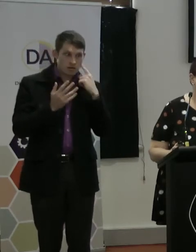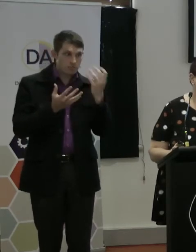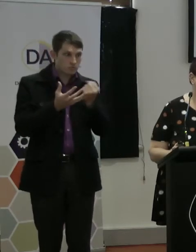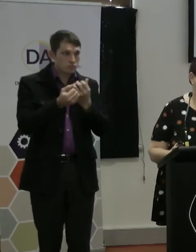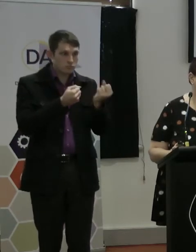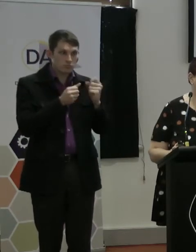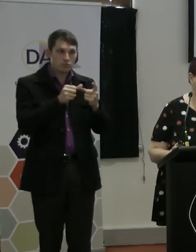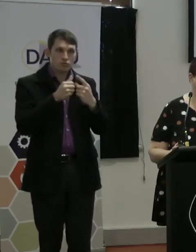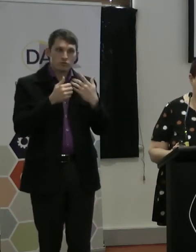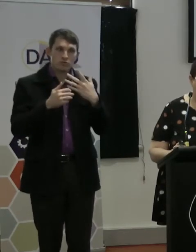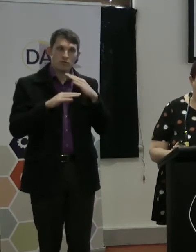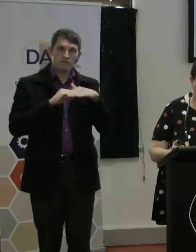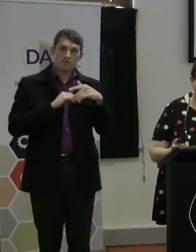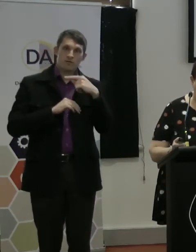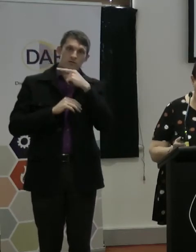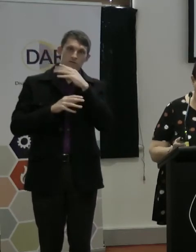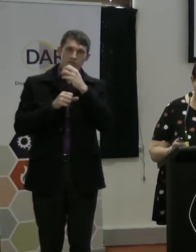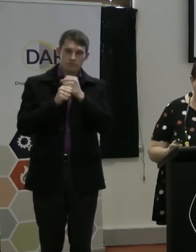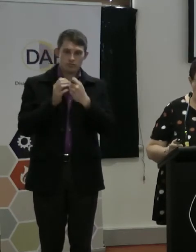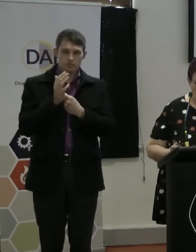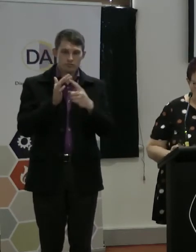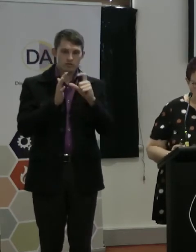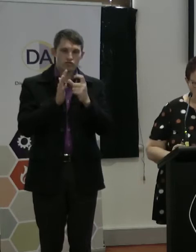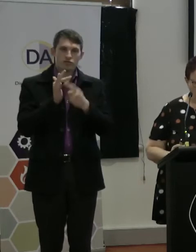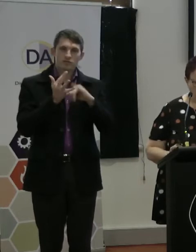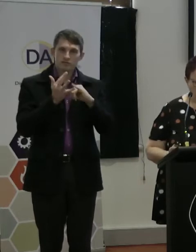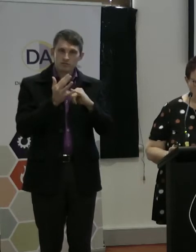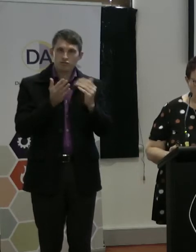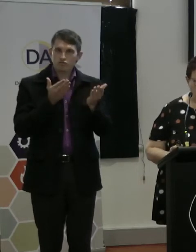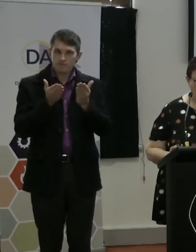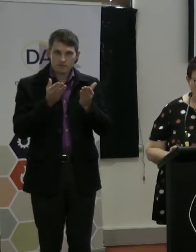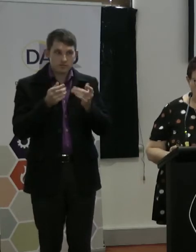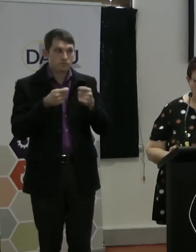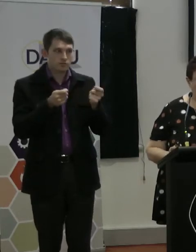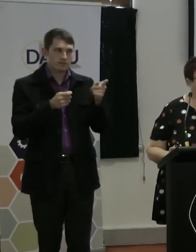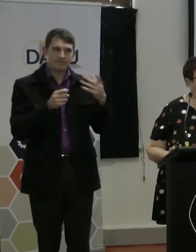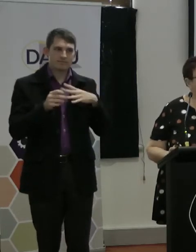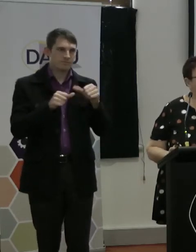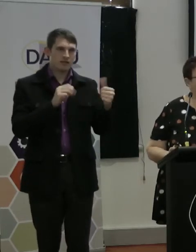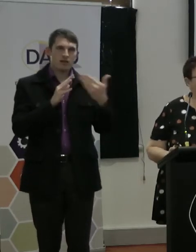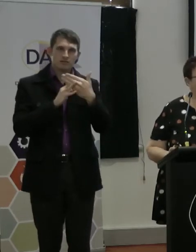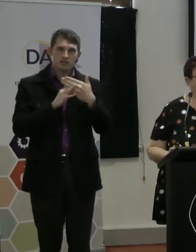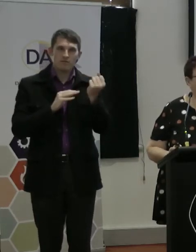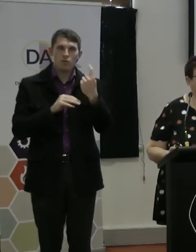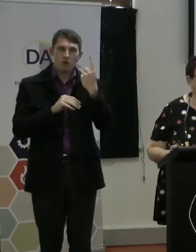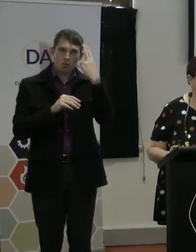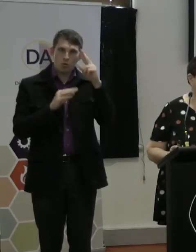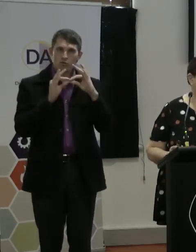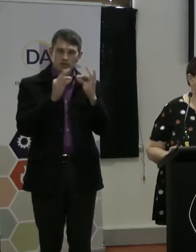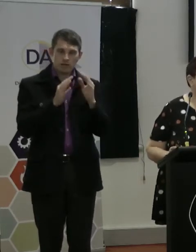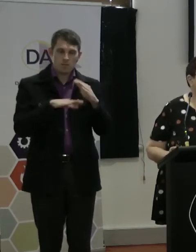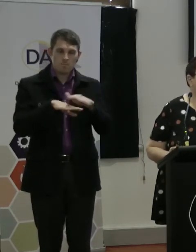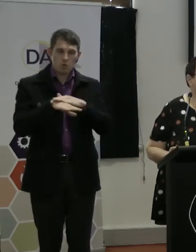National Redress Services, and that has been an agency called the Blue Knot Foundation has